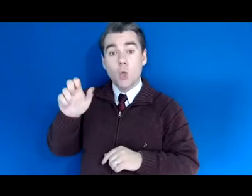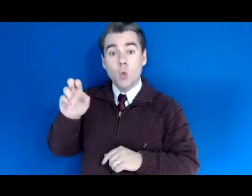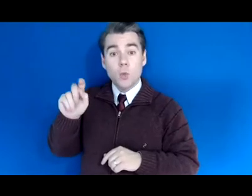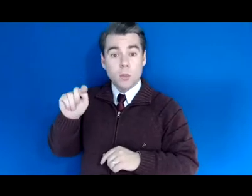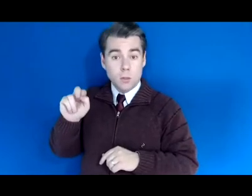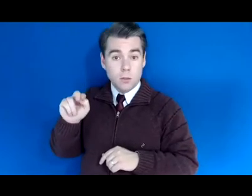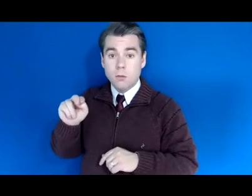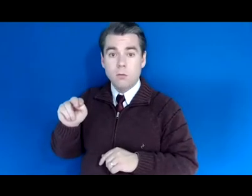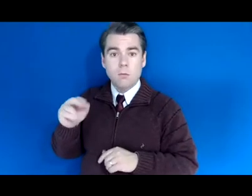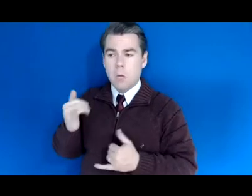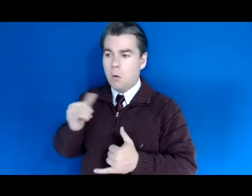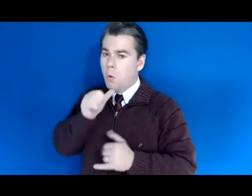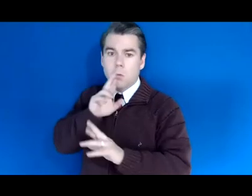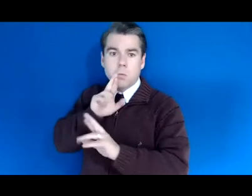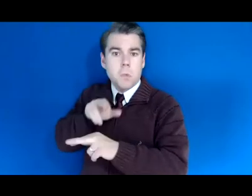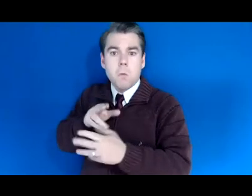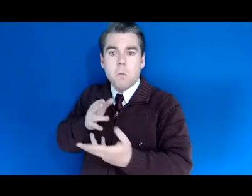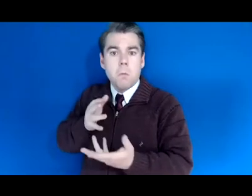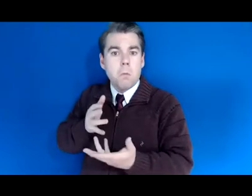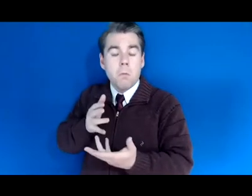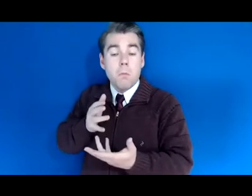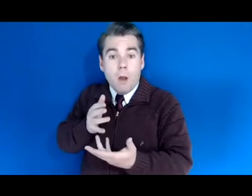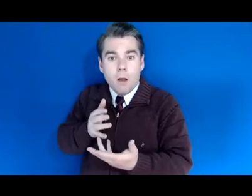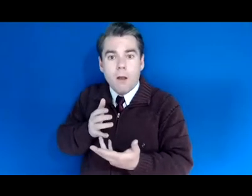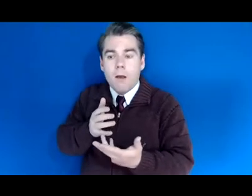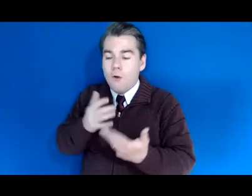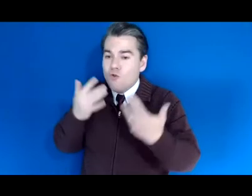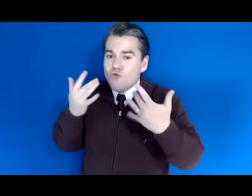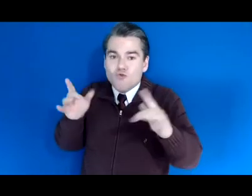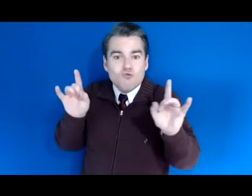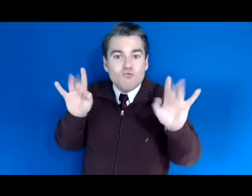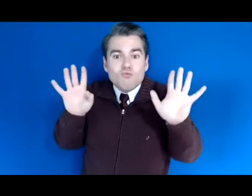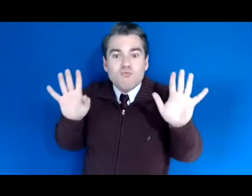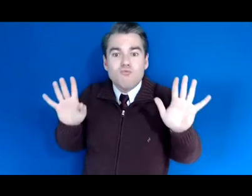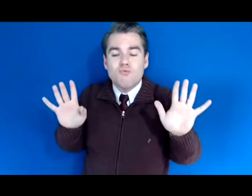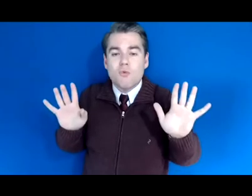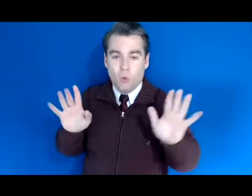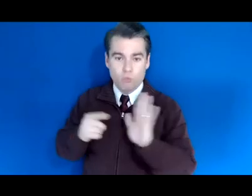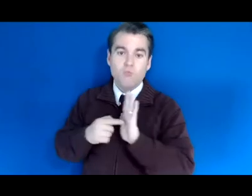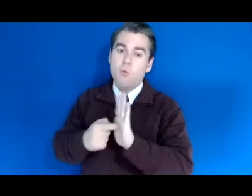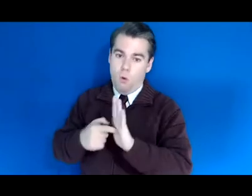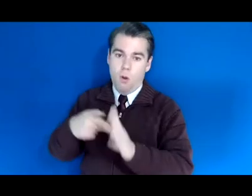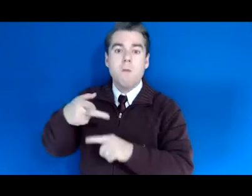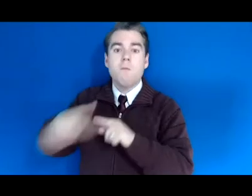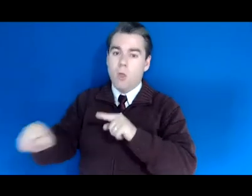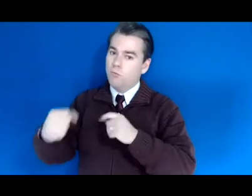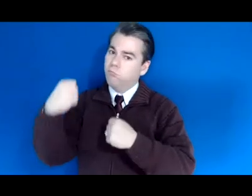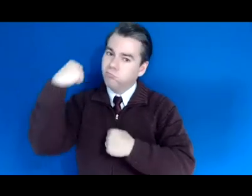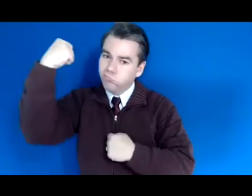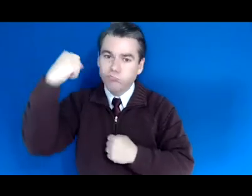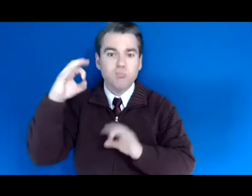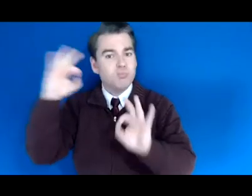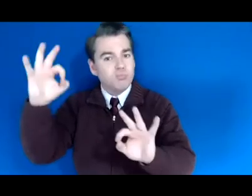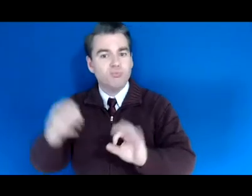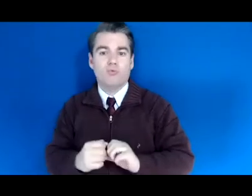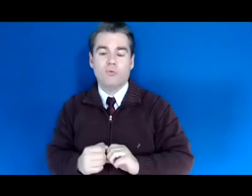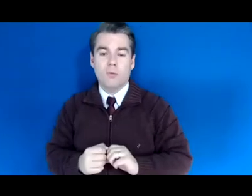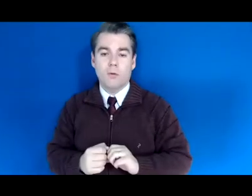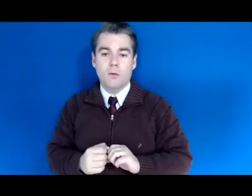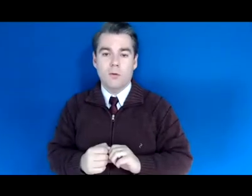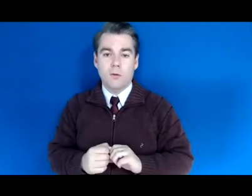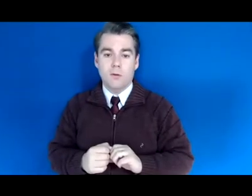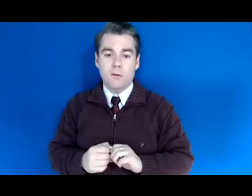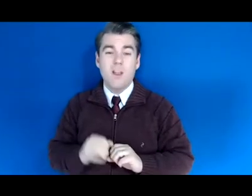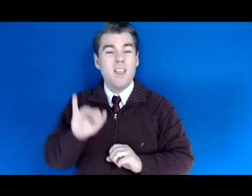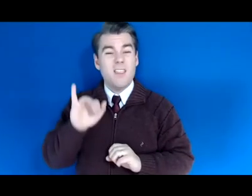them. That's huge and speaks to the power of Plexus products. And that's slightly less than 3 months